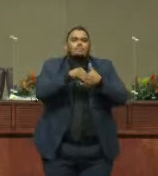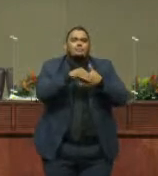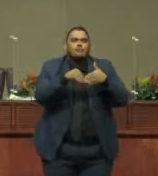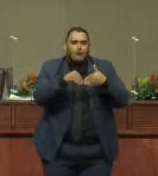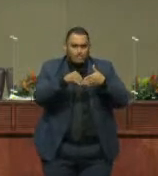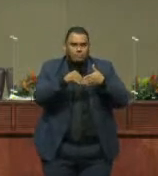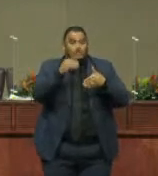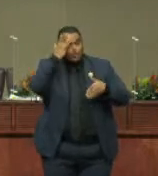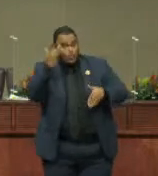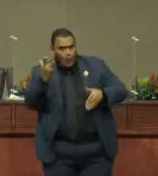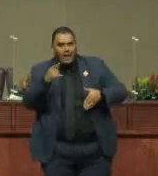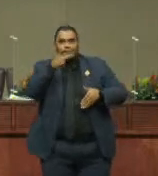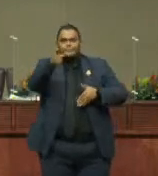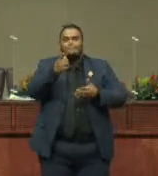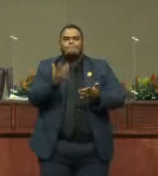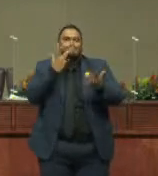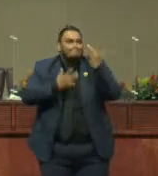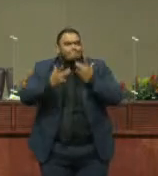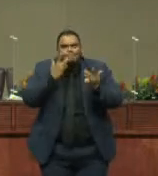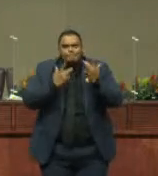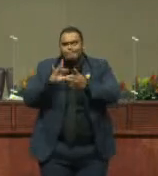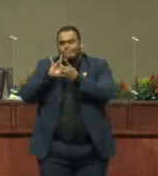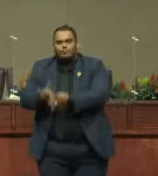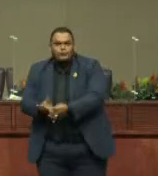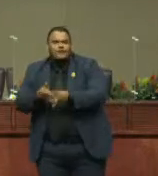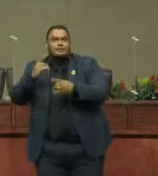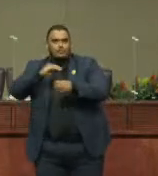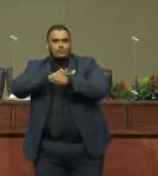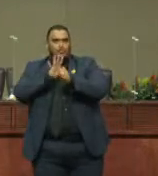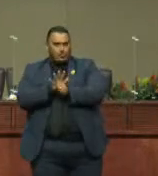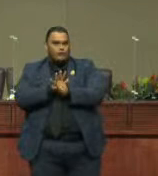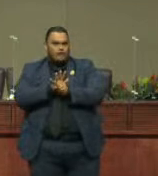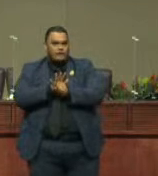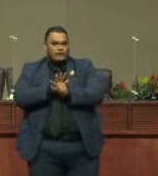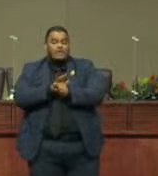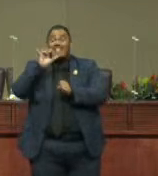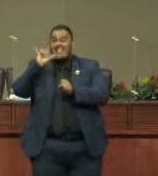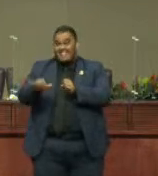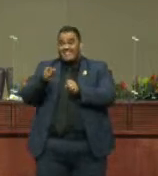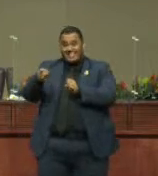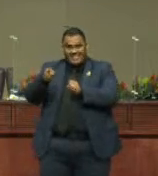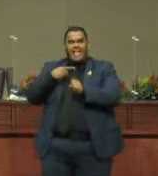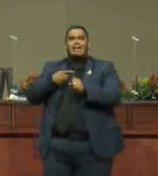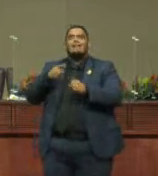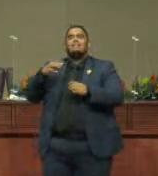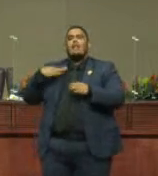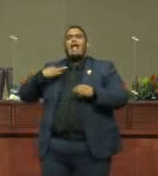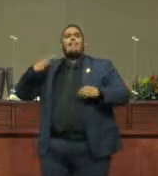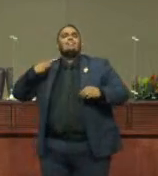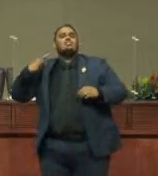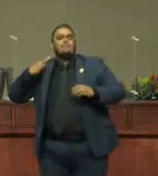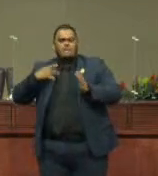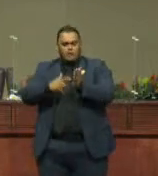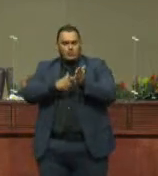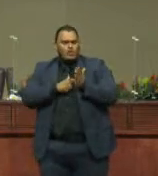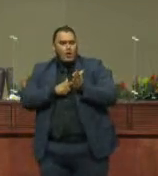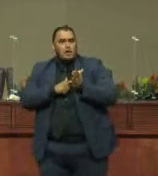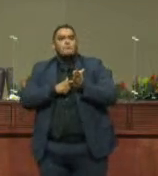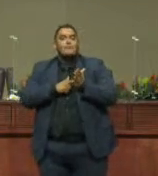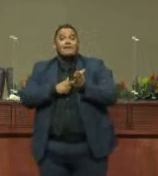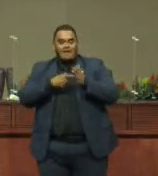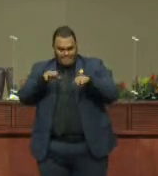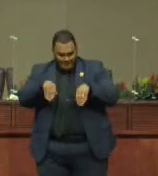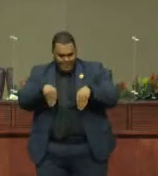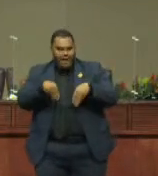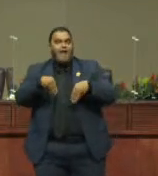more residents, the CARES team has changed an eligibility requirement to now allow multiple applications